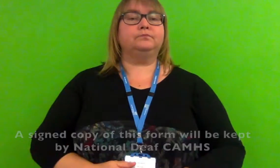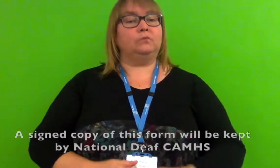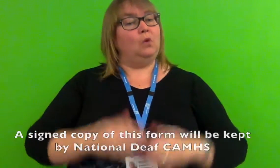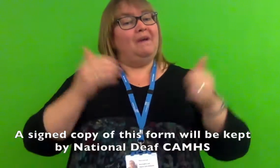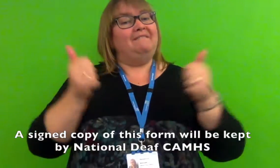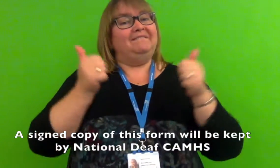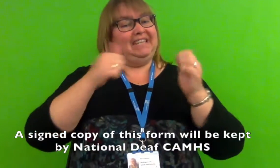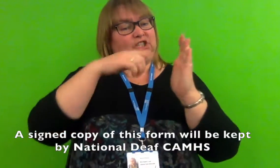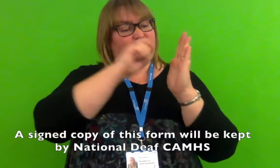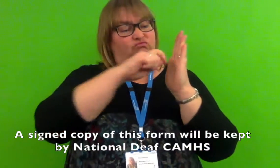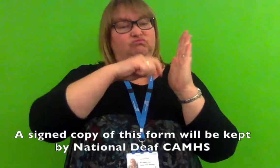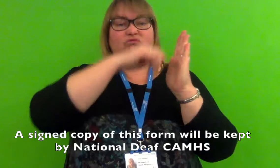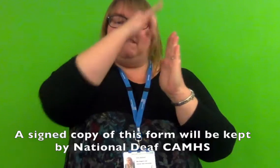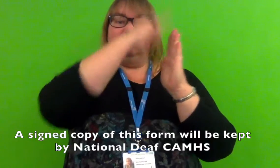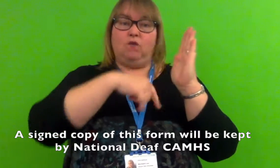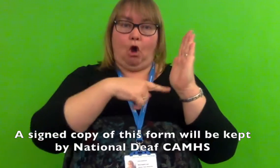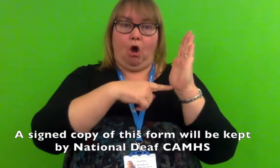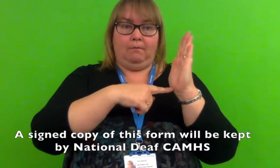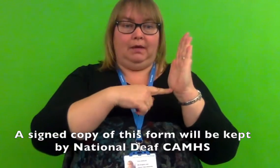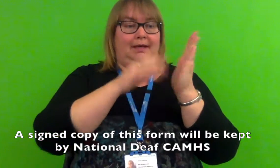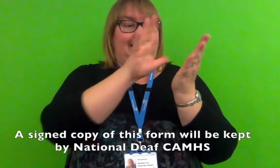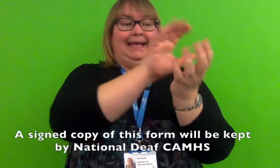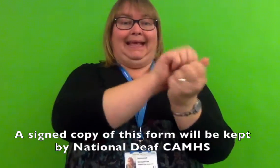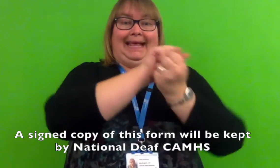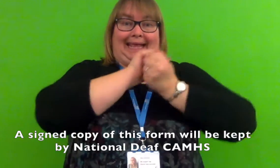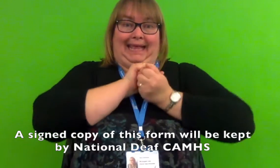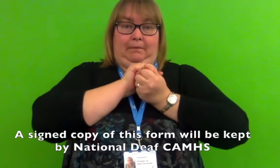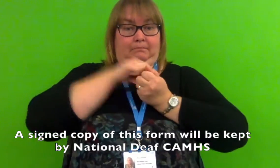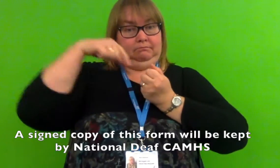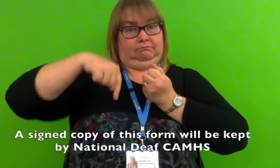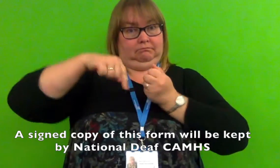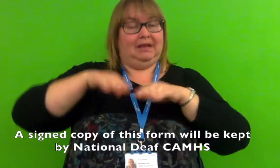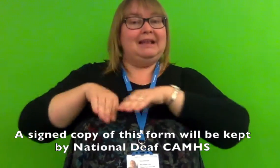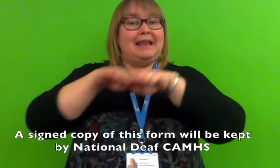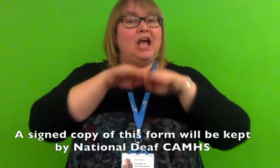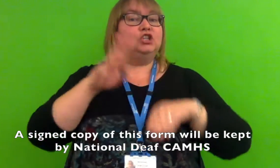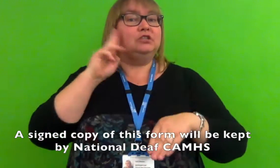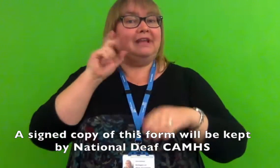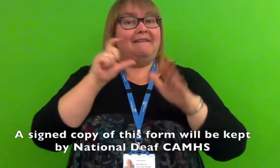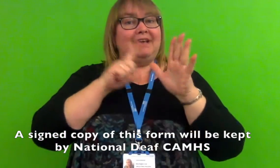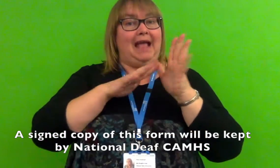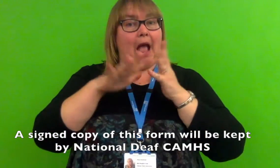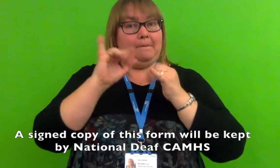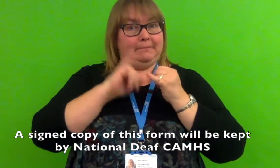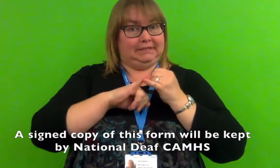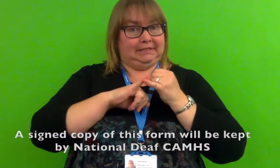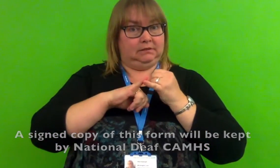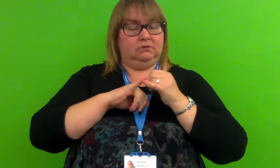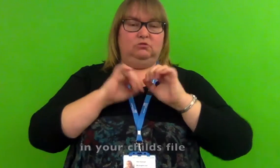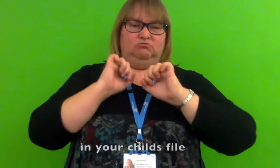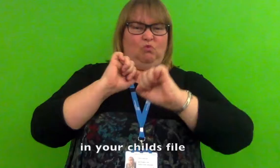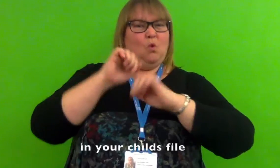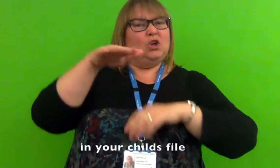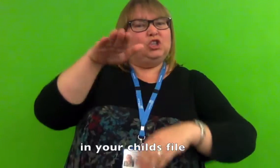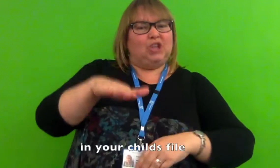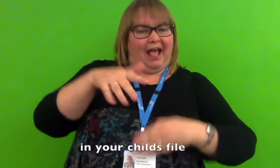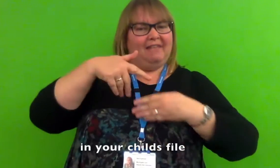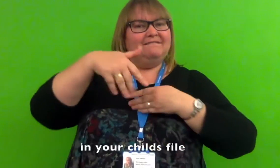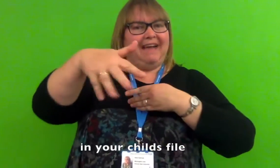their job role. A signed copy of this form will be kept by National Deaf CAMS in your